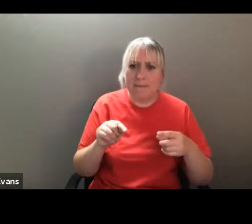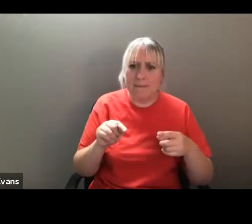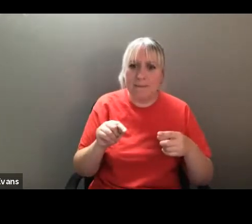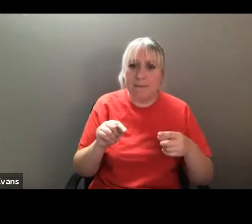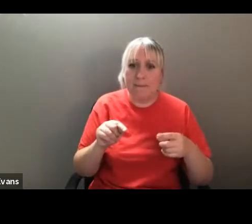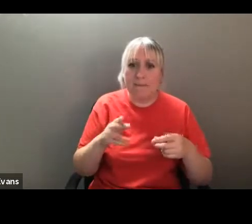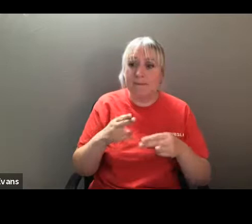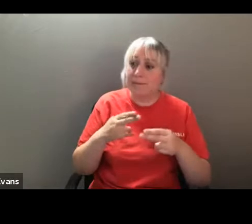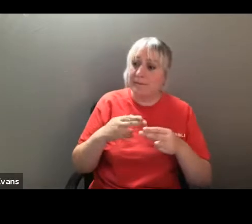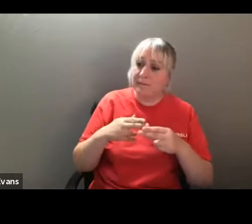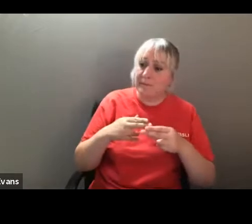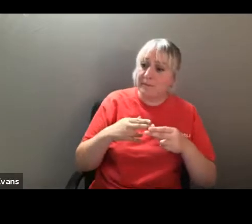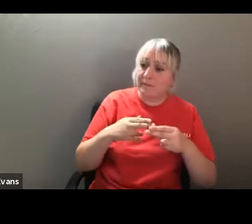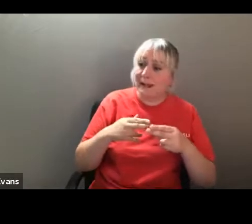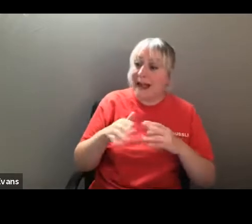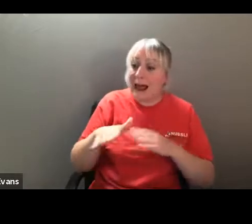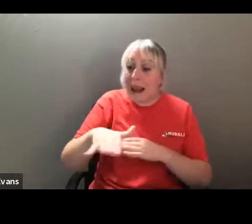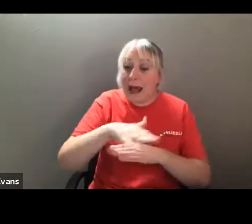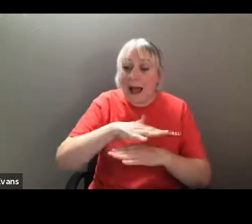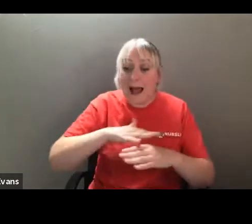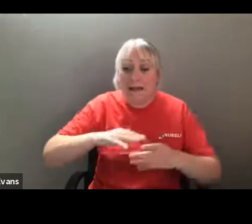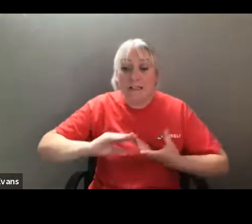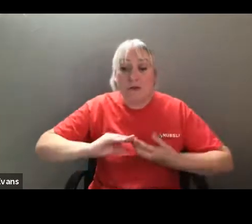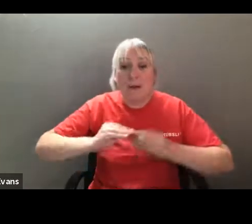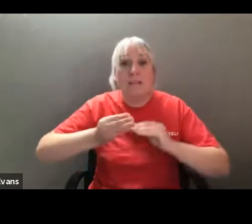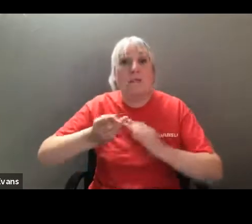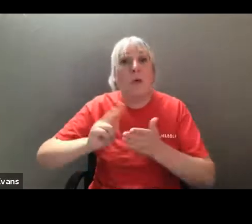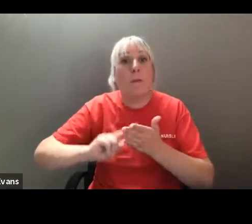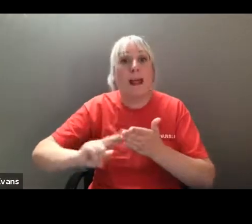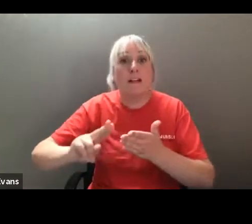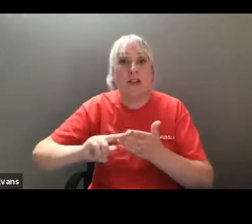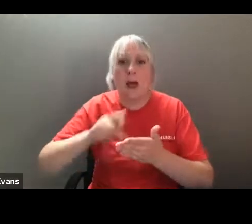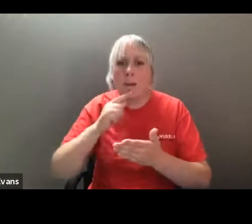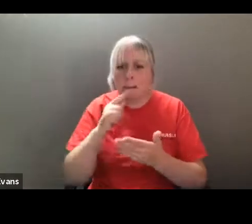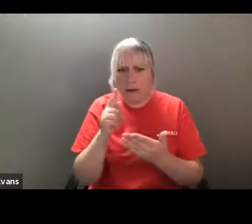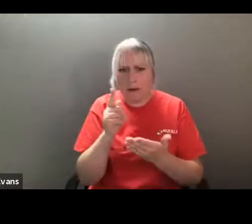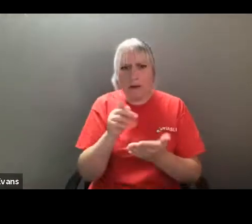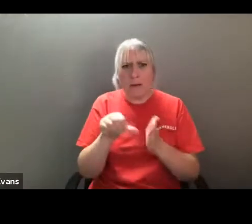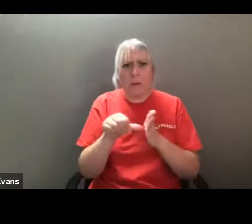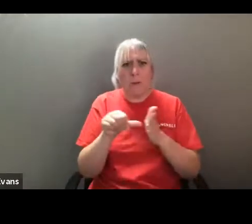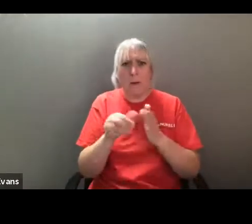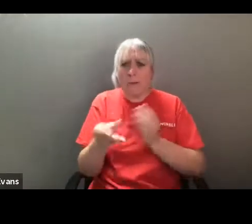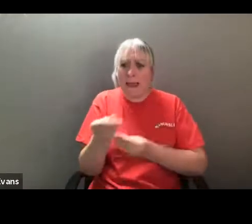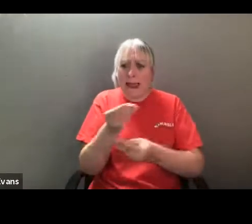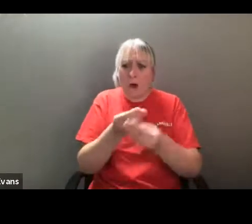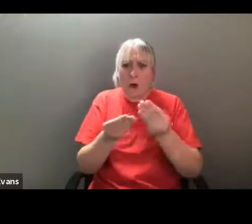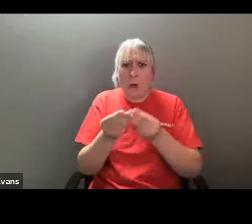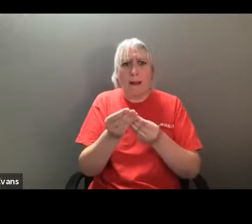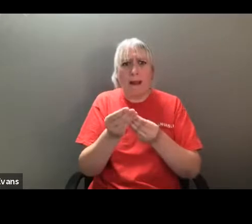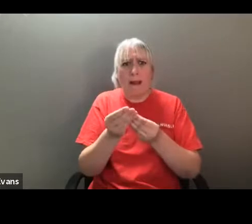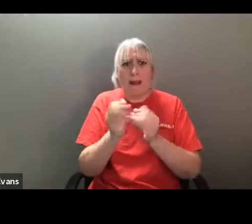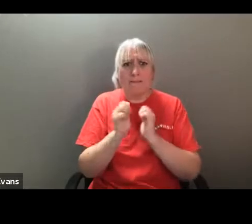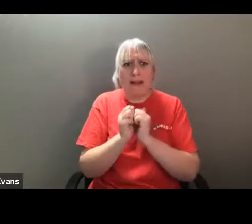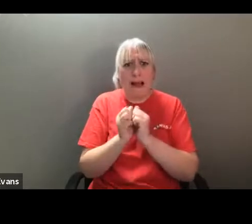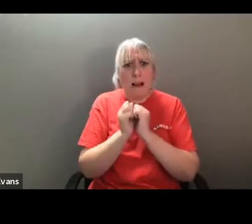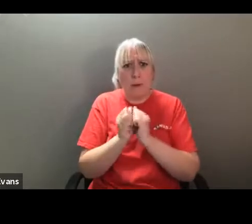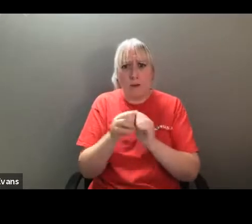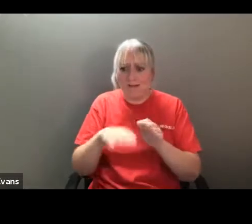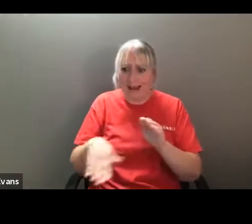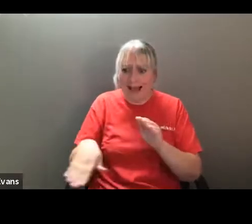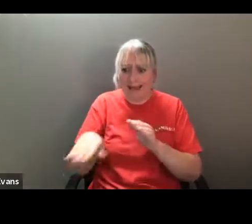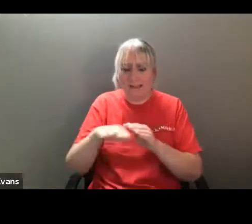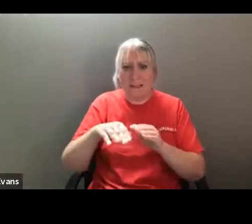land is created by nature, but the economic value of land is created by the